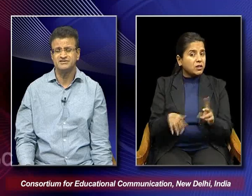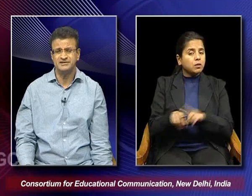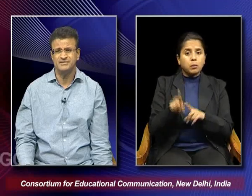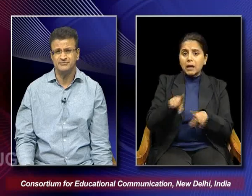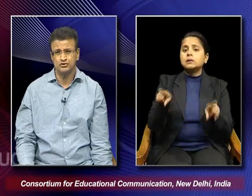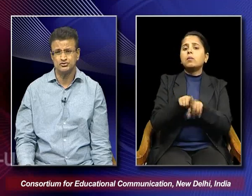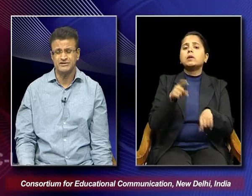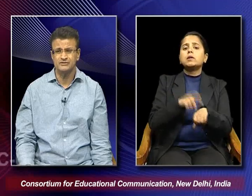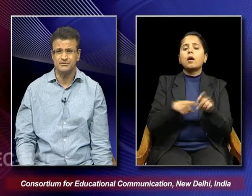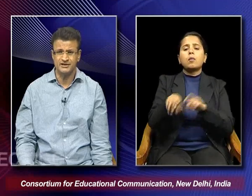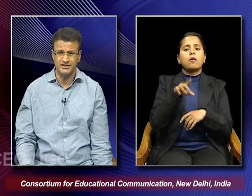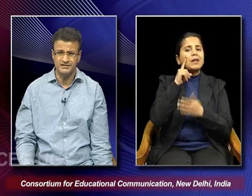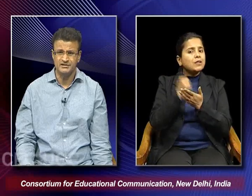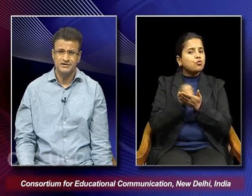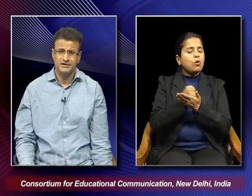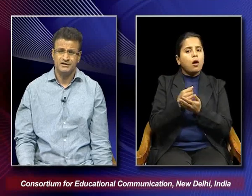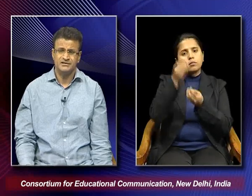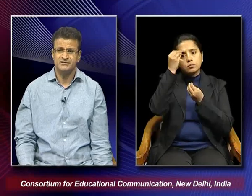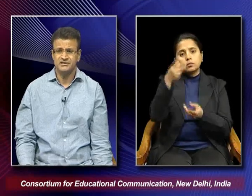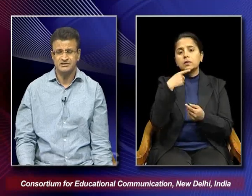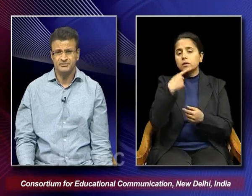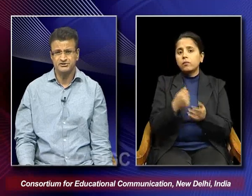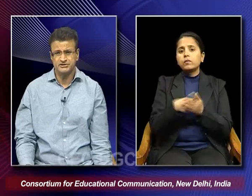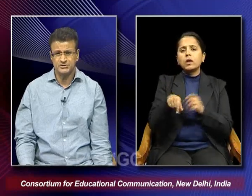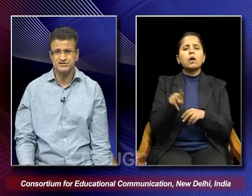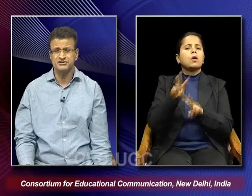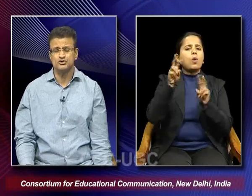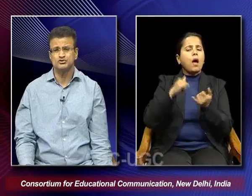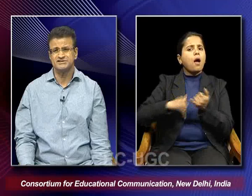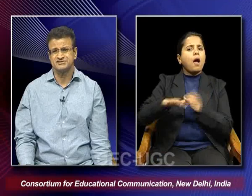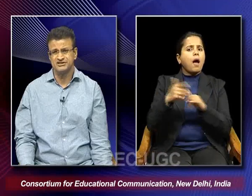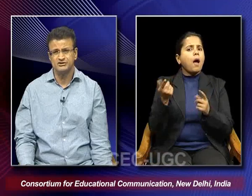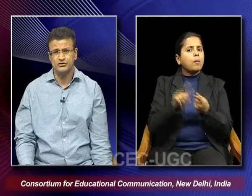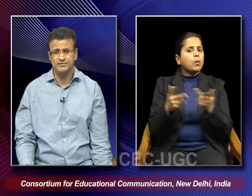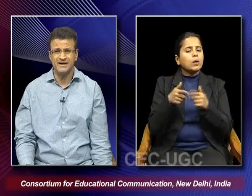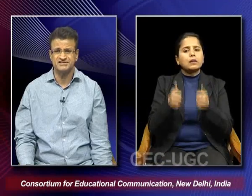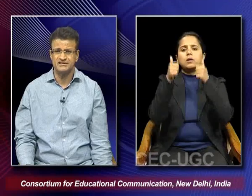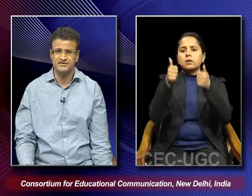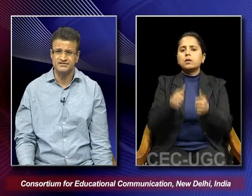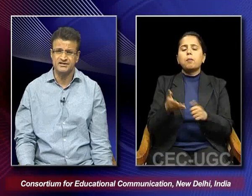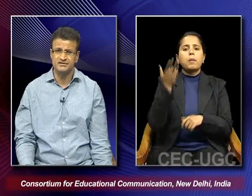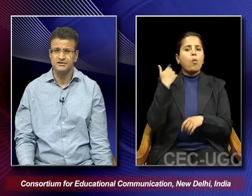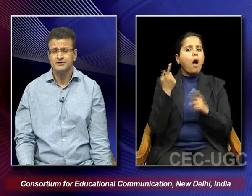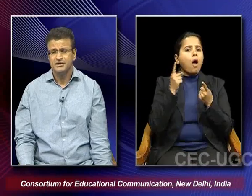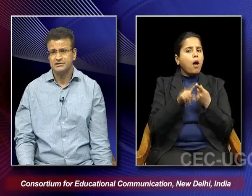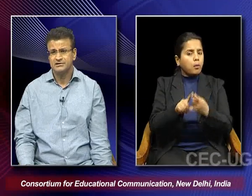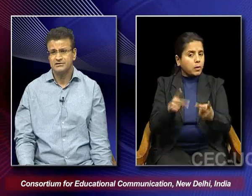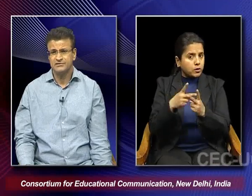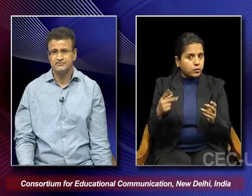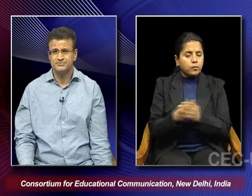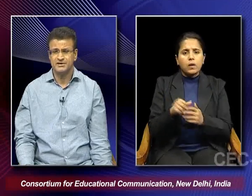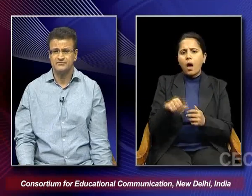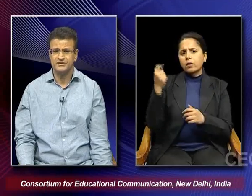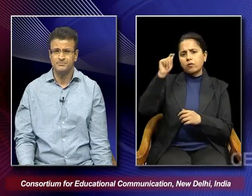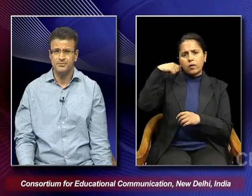at the same time they also try to communicate that the contemporary situation is also as a result of the past events. And another film